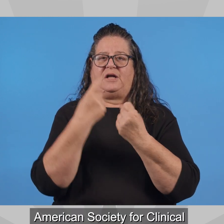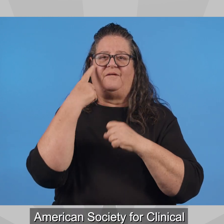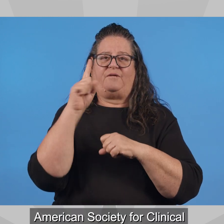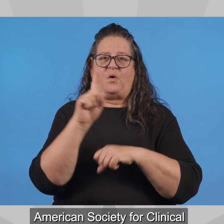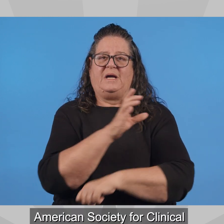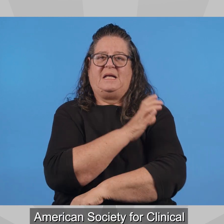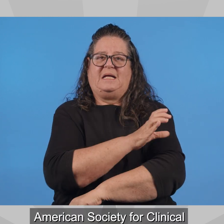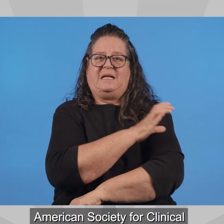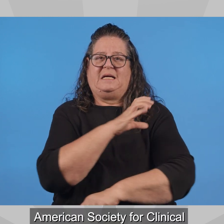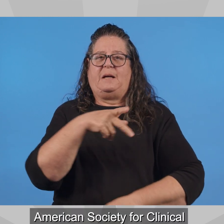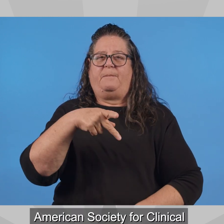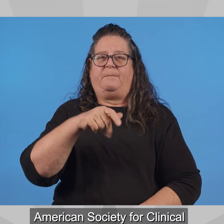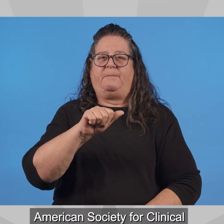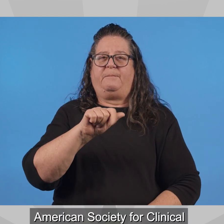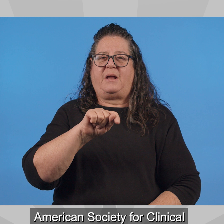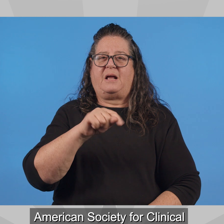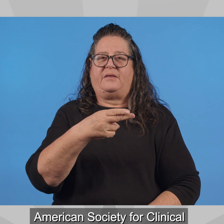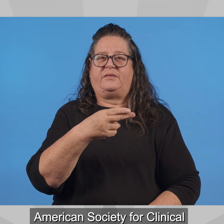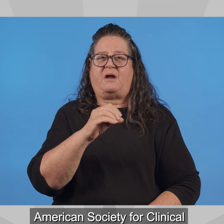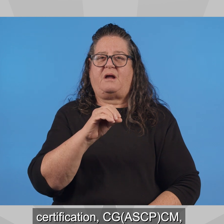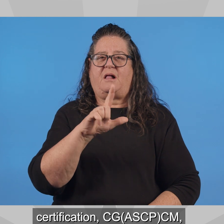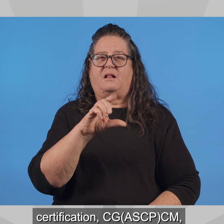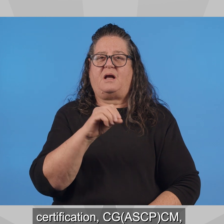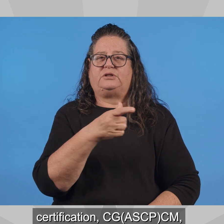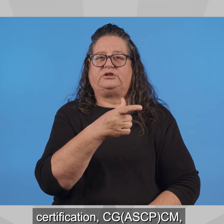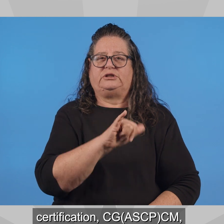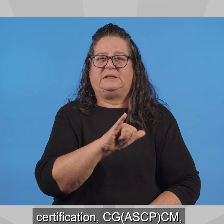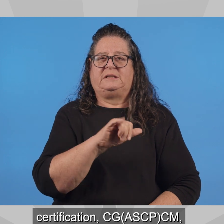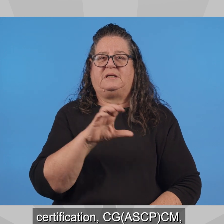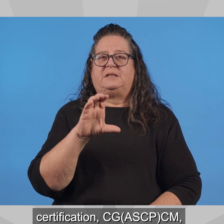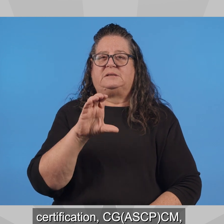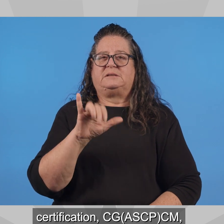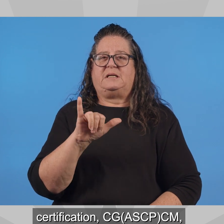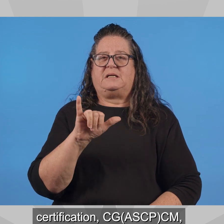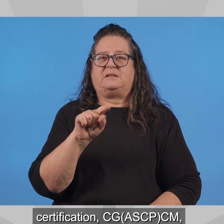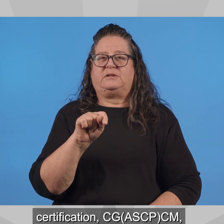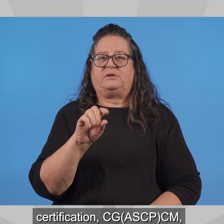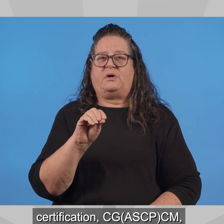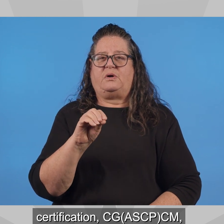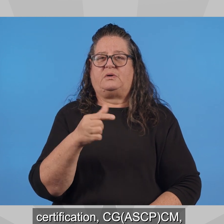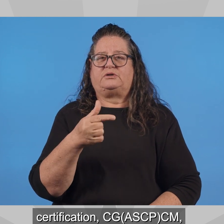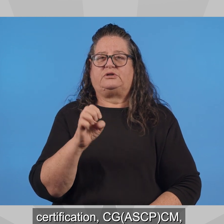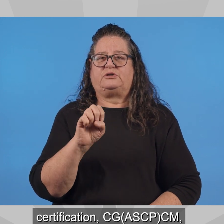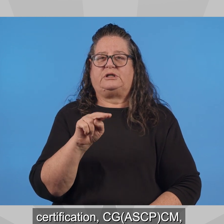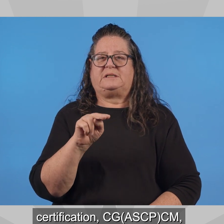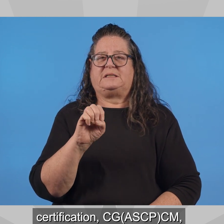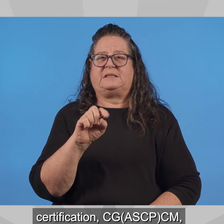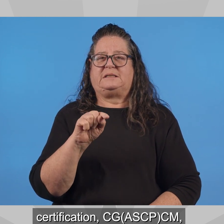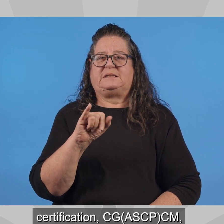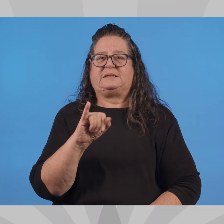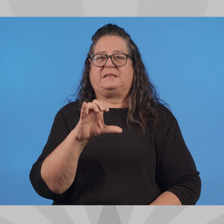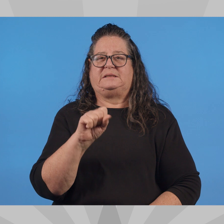American Society for Clinical Pathology Cytogenetics certification, CG,